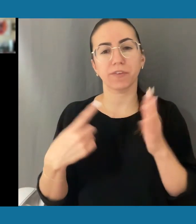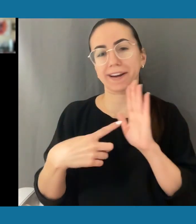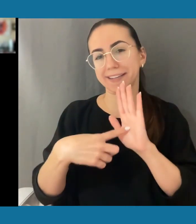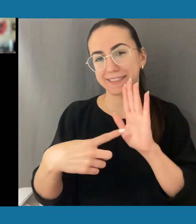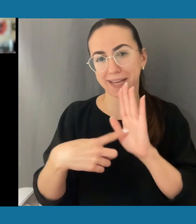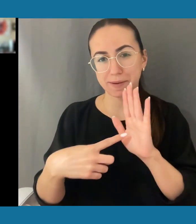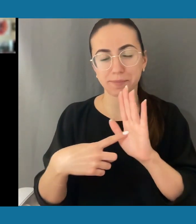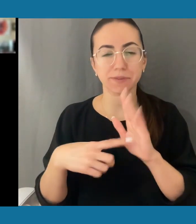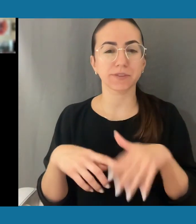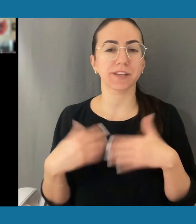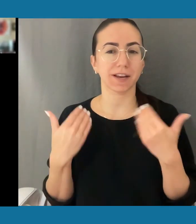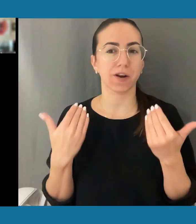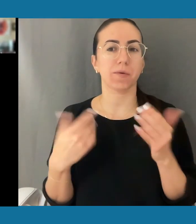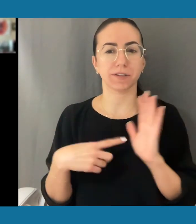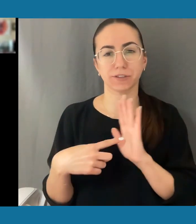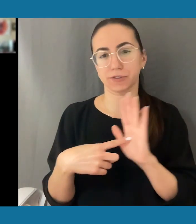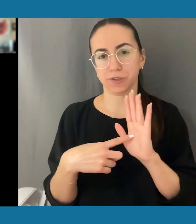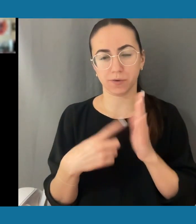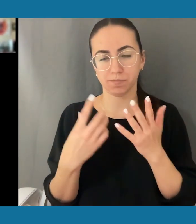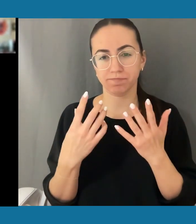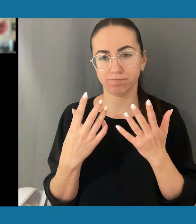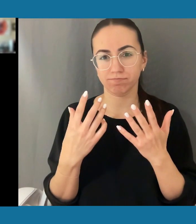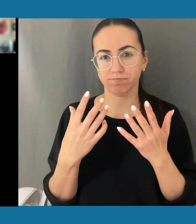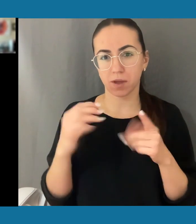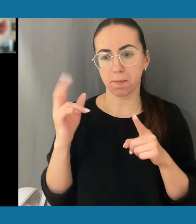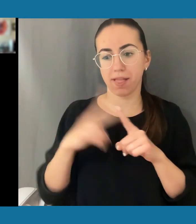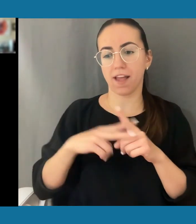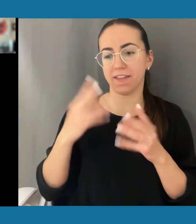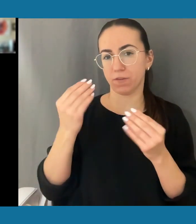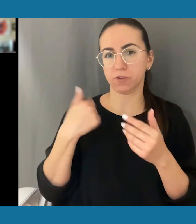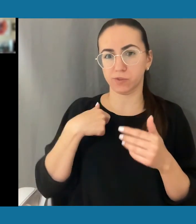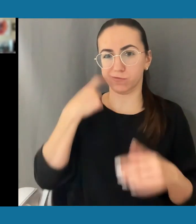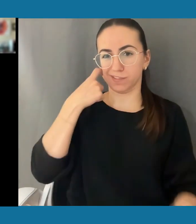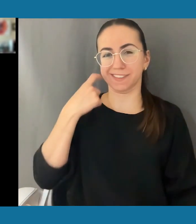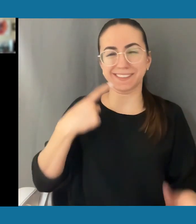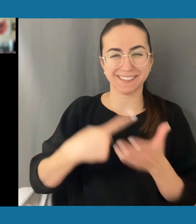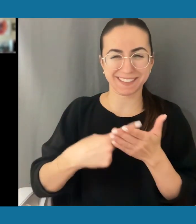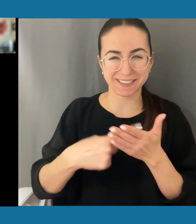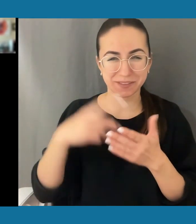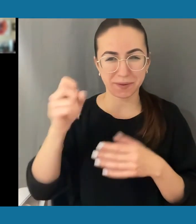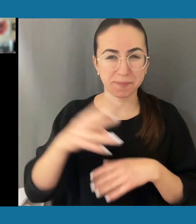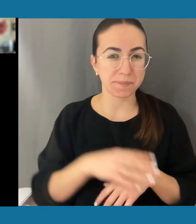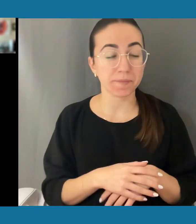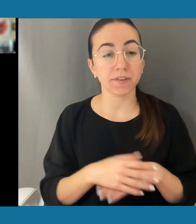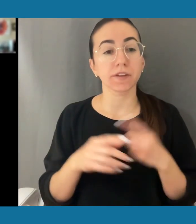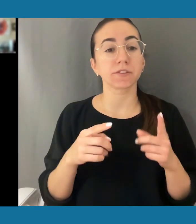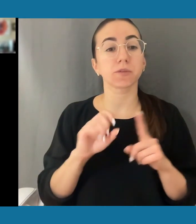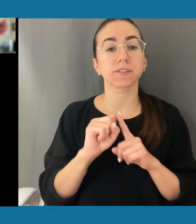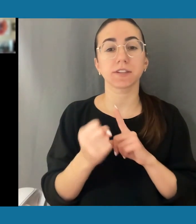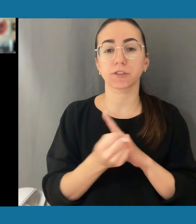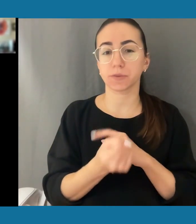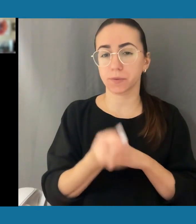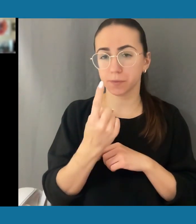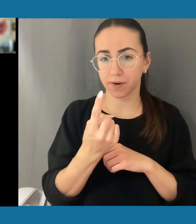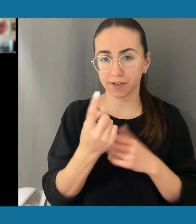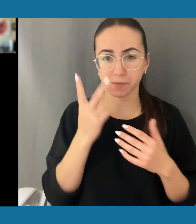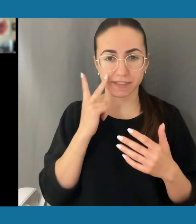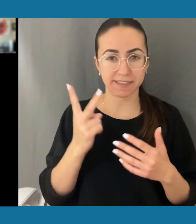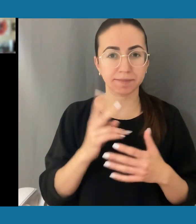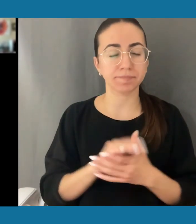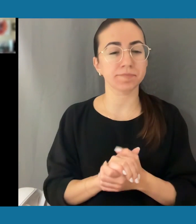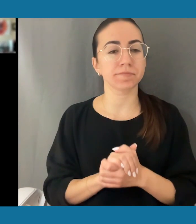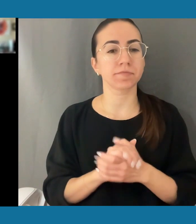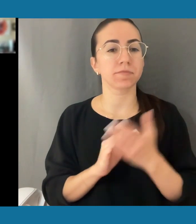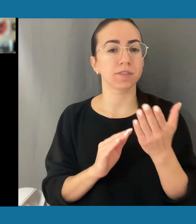examples and put into practice the information that we've just been discussing. So in scenario 1 here, we